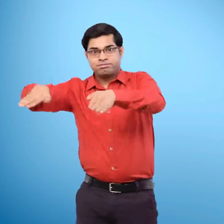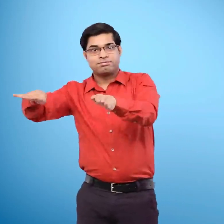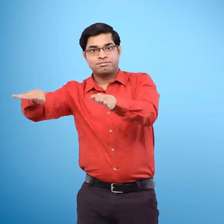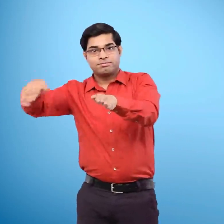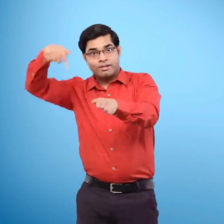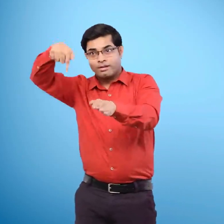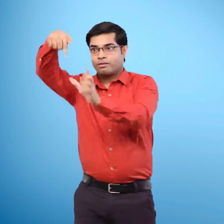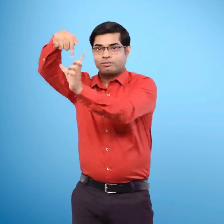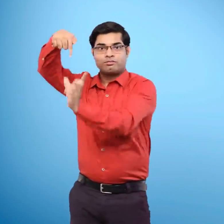stem up.